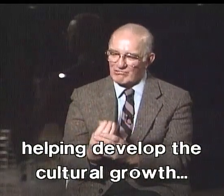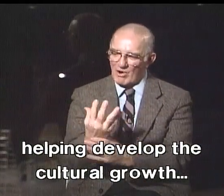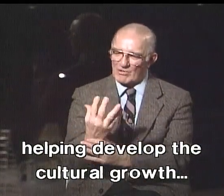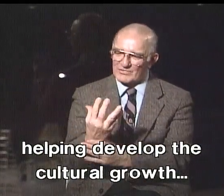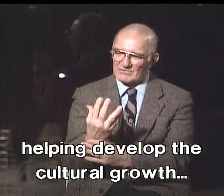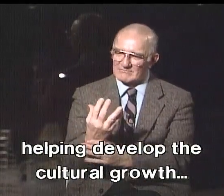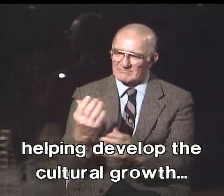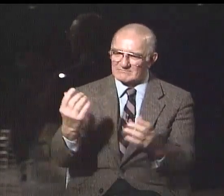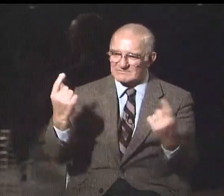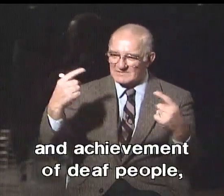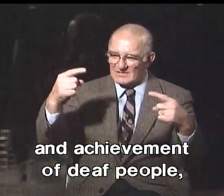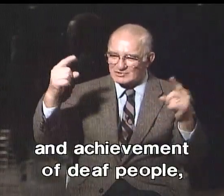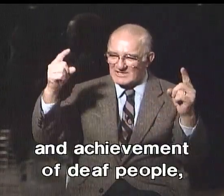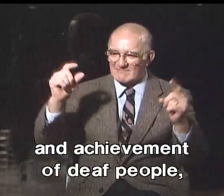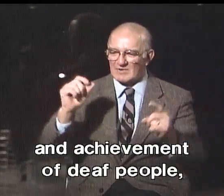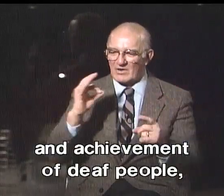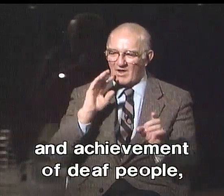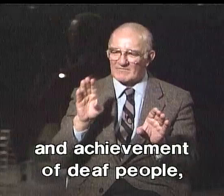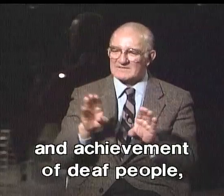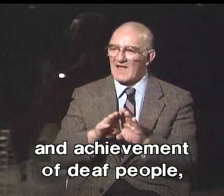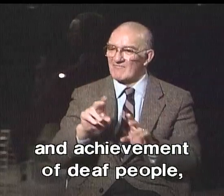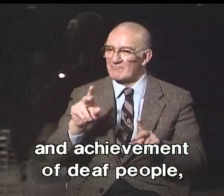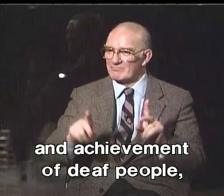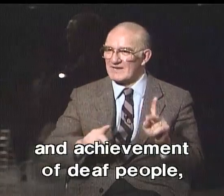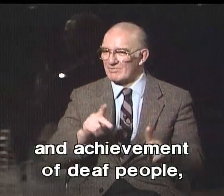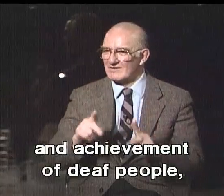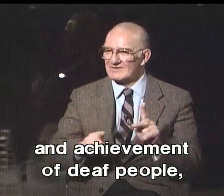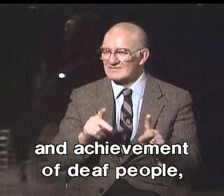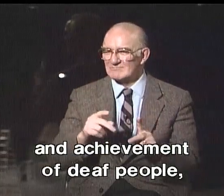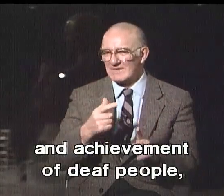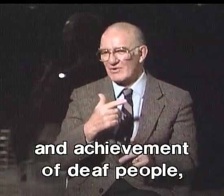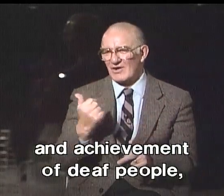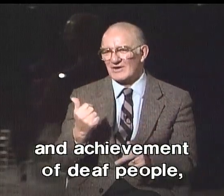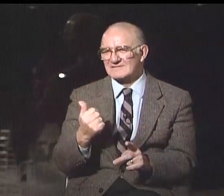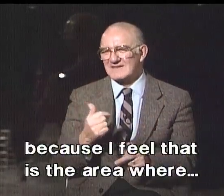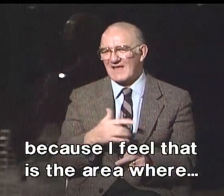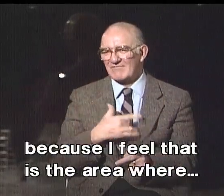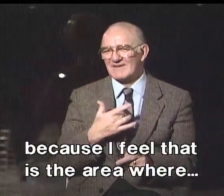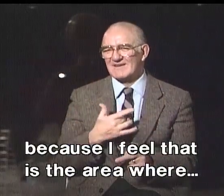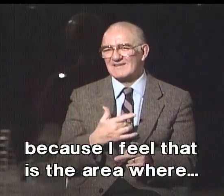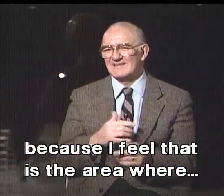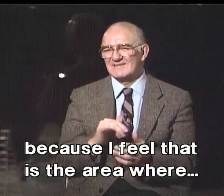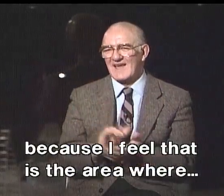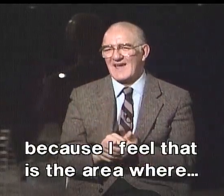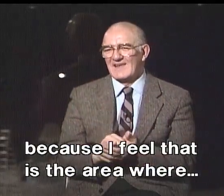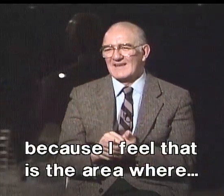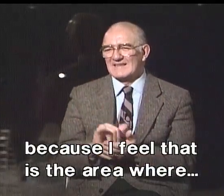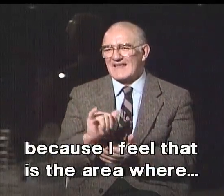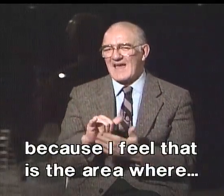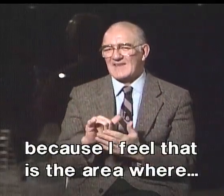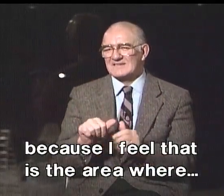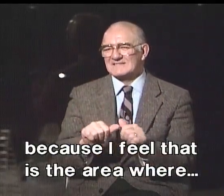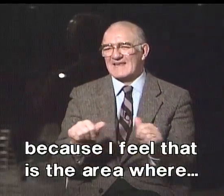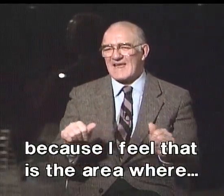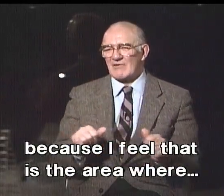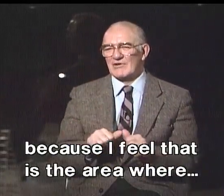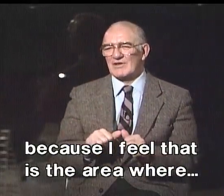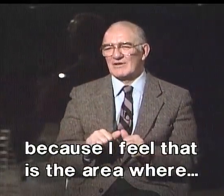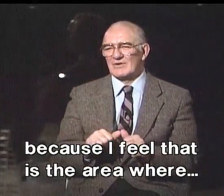growth achievement of deaf people, because I feel that is the area